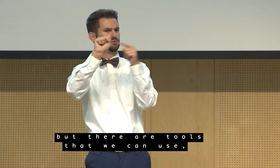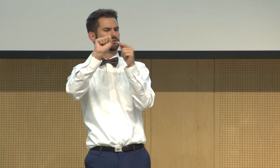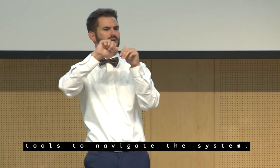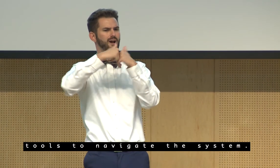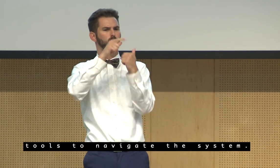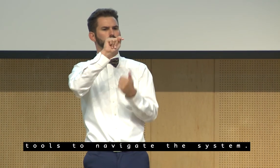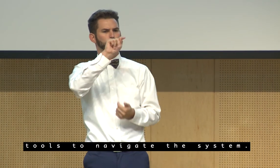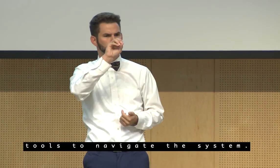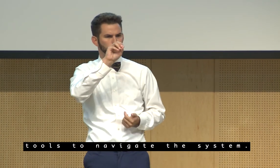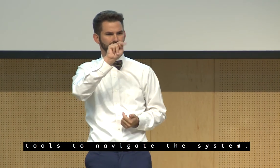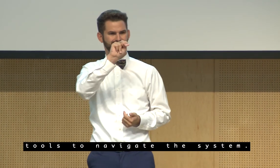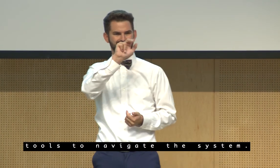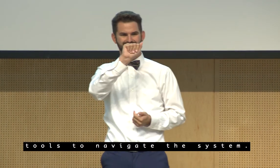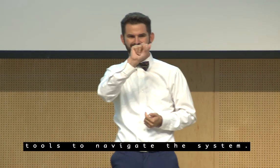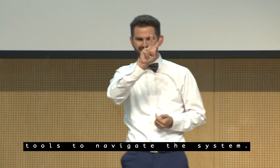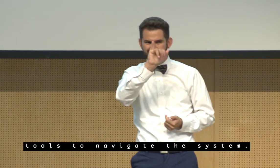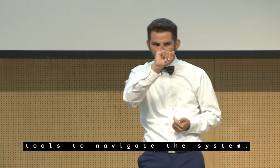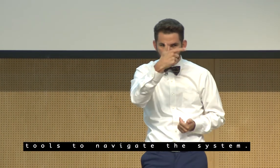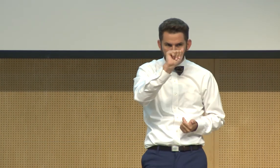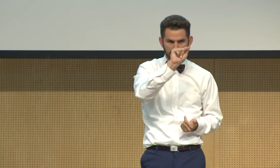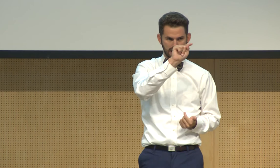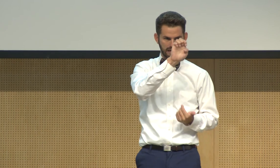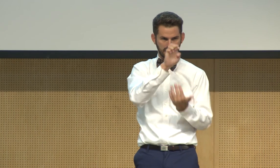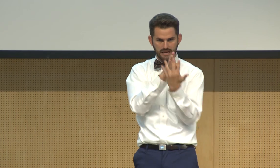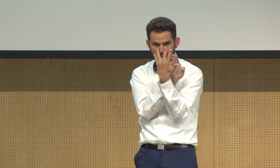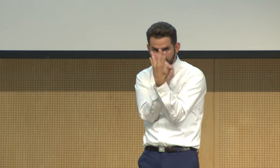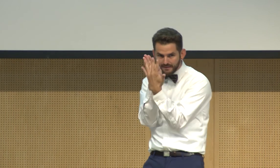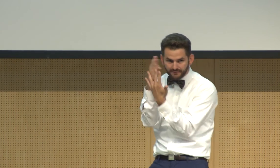use, tools to navigate the system.